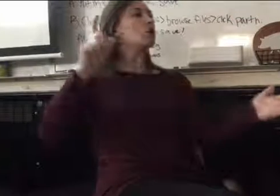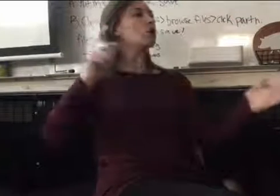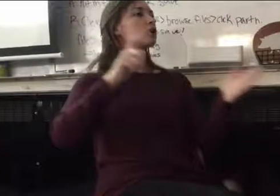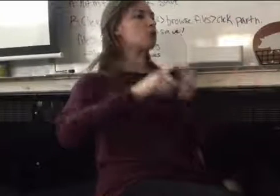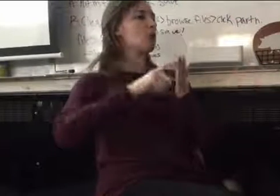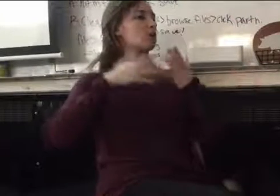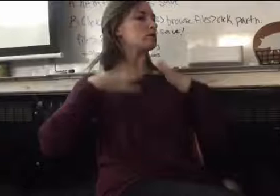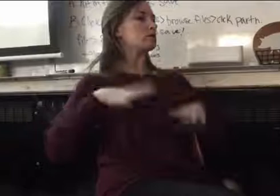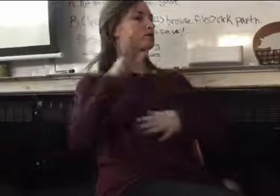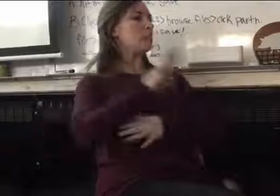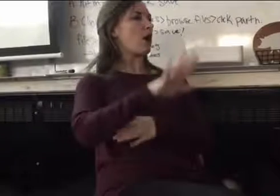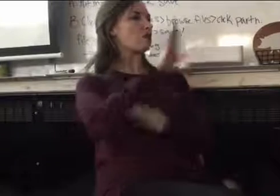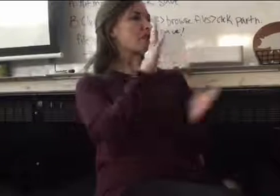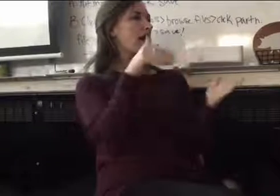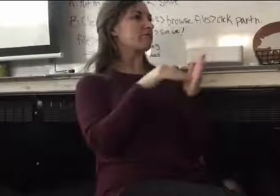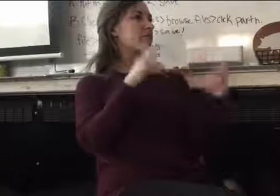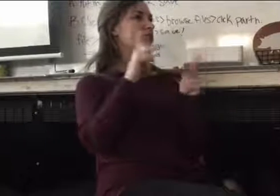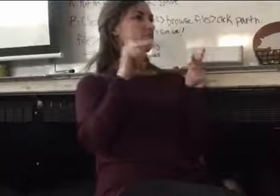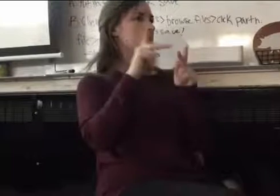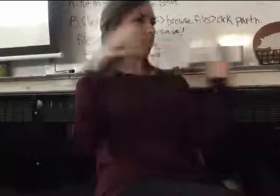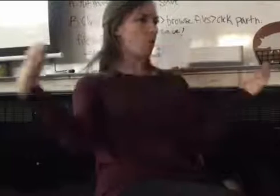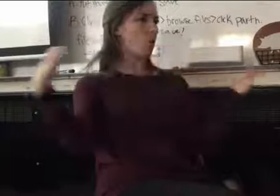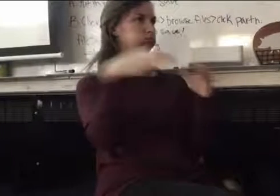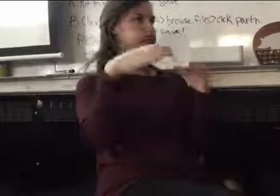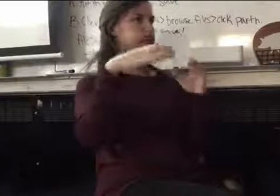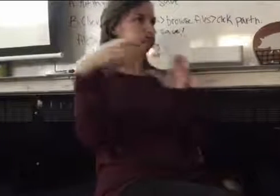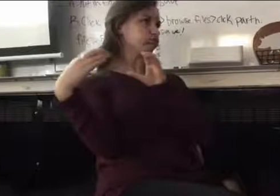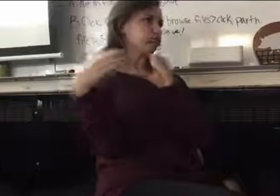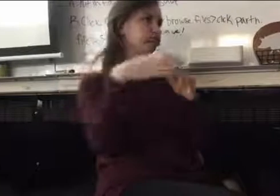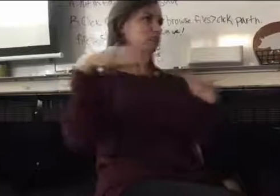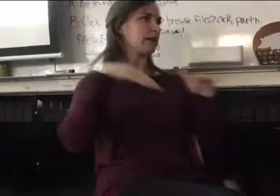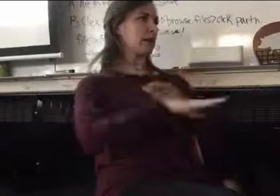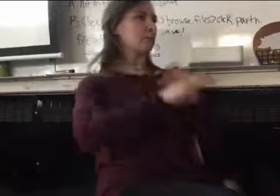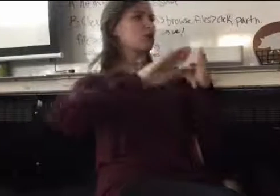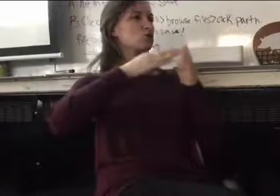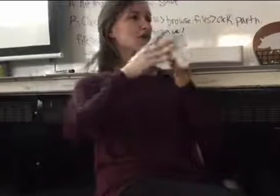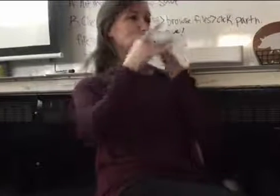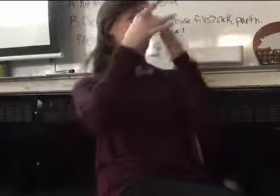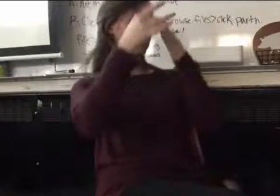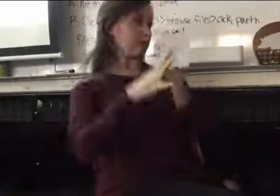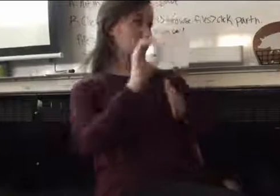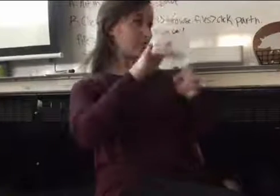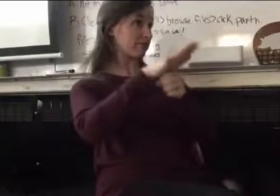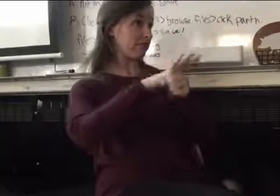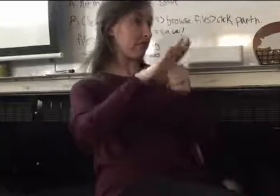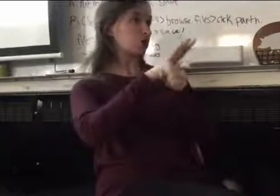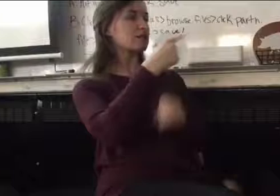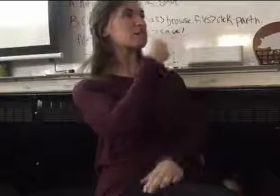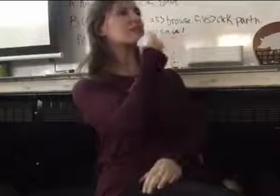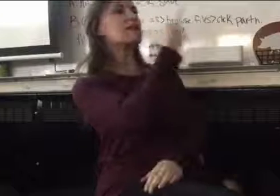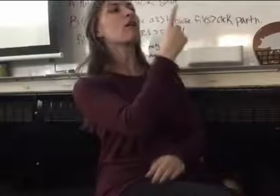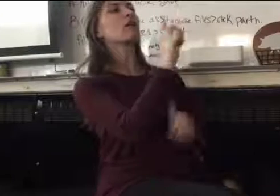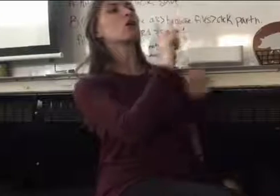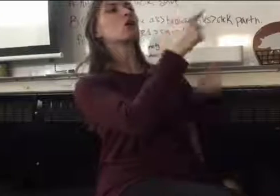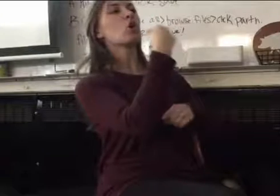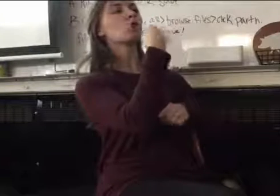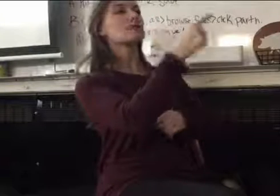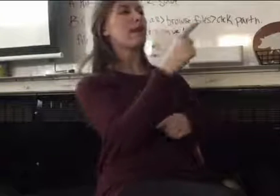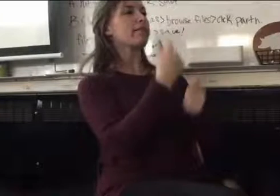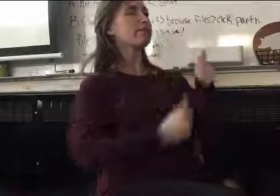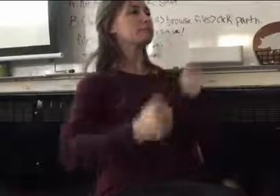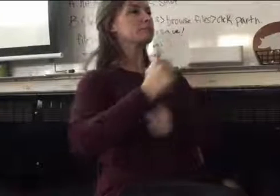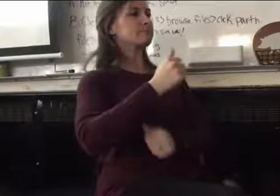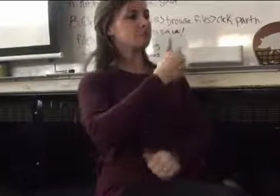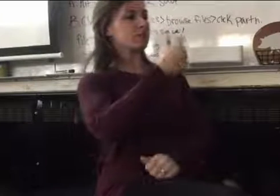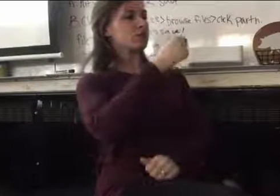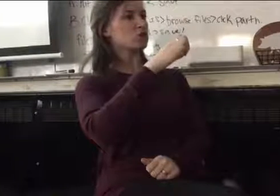of about 5,000 approaching into town. The leader of that area tells one of his messengers, go tell General Meade, who